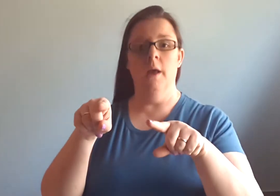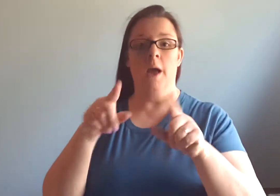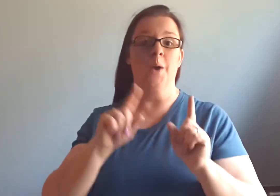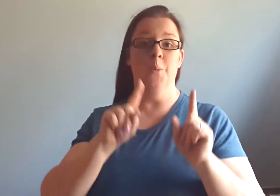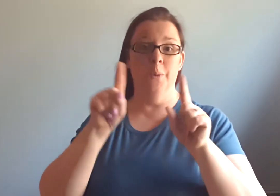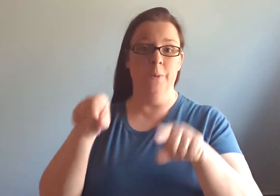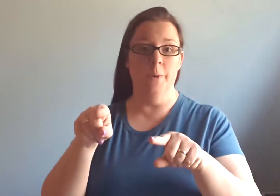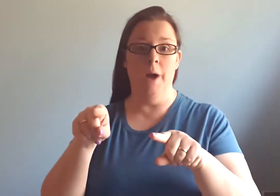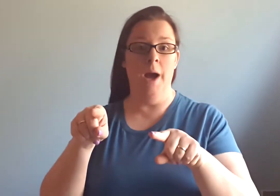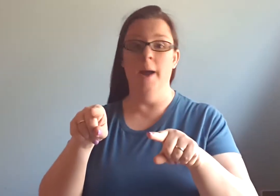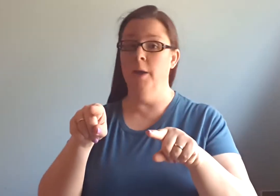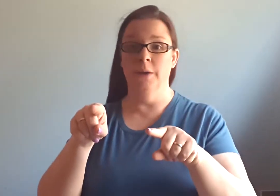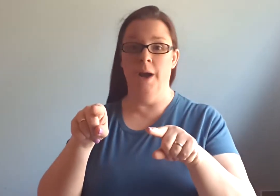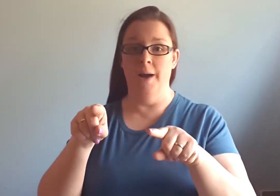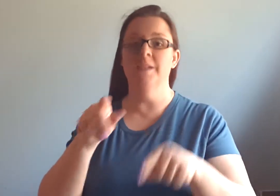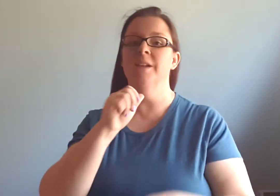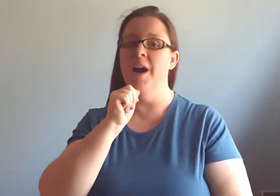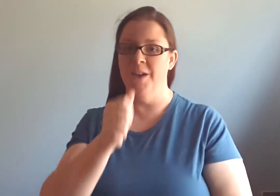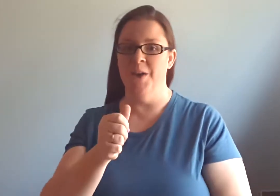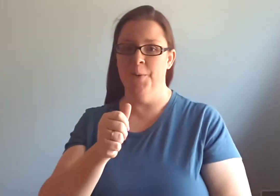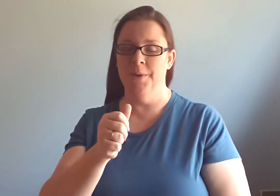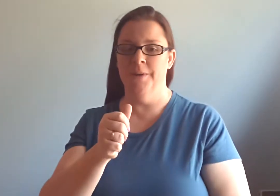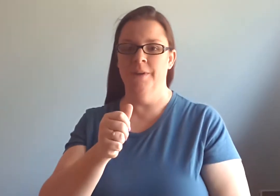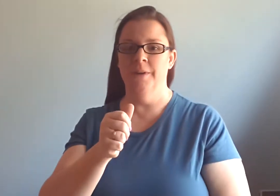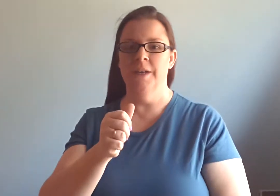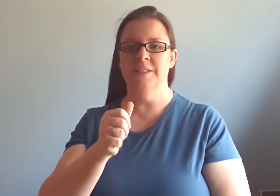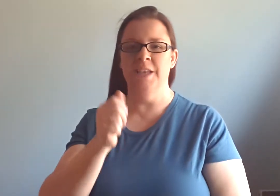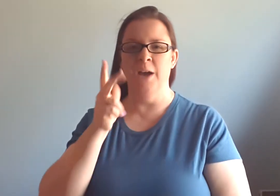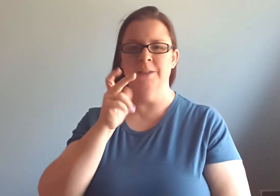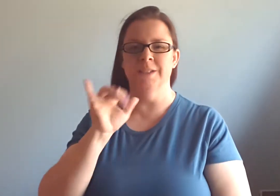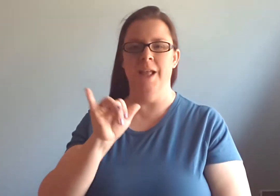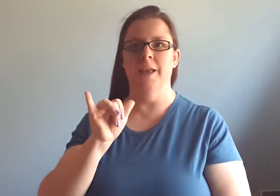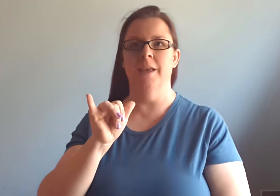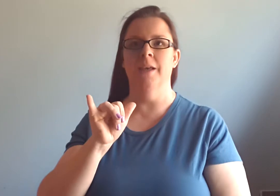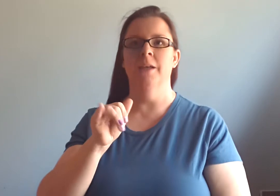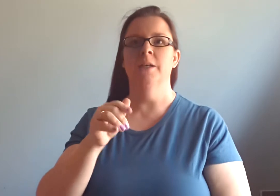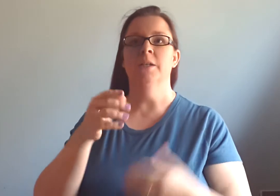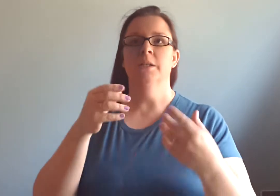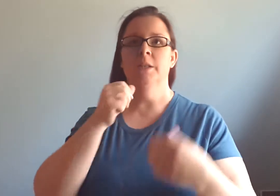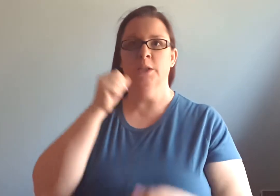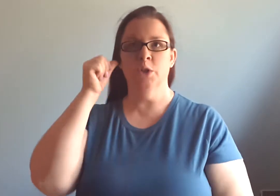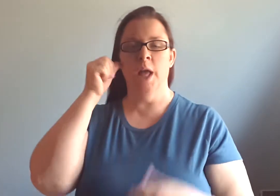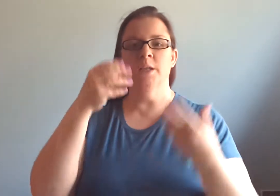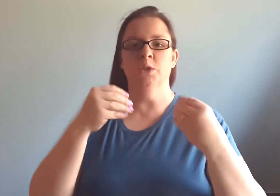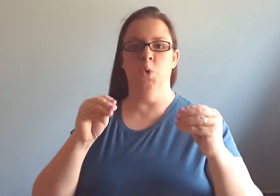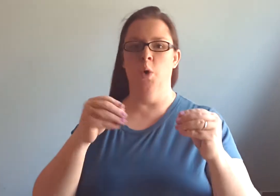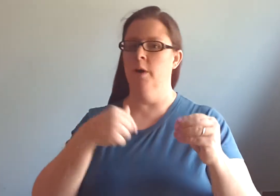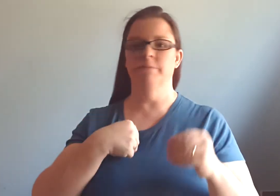I did not go. It sounds like yesterday, store,